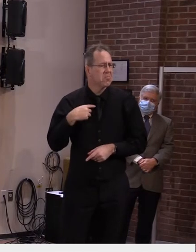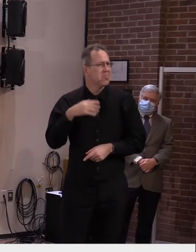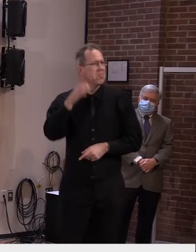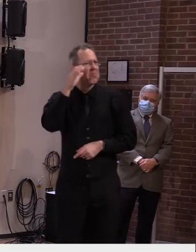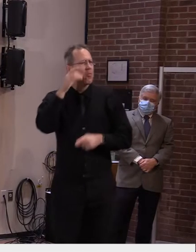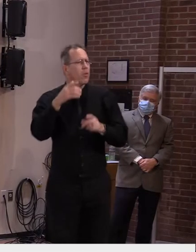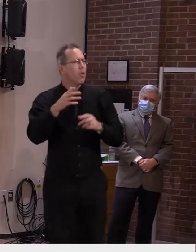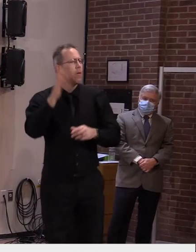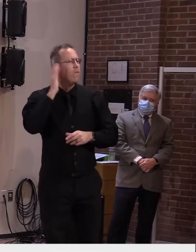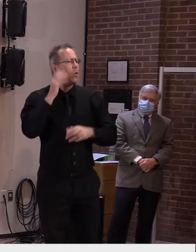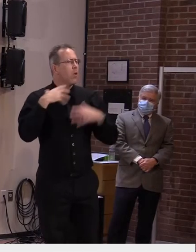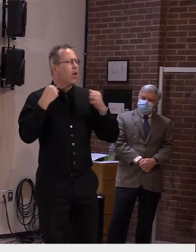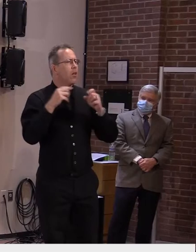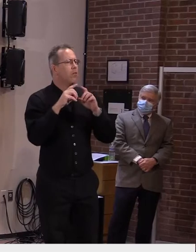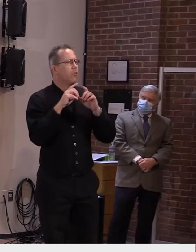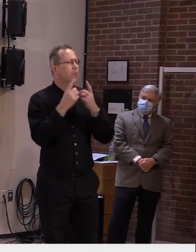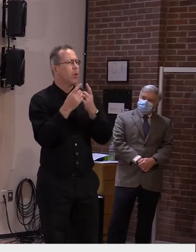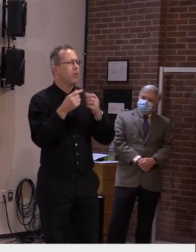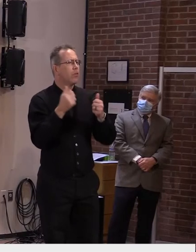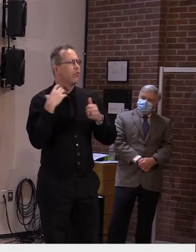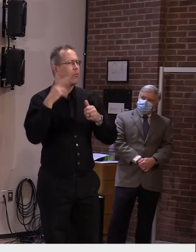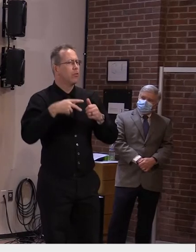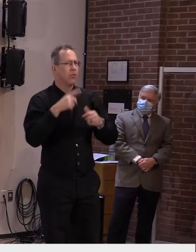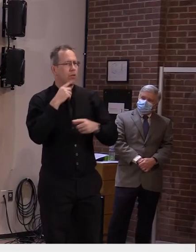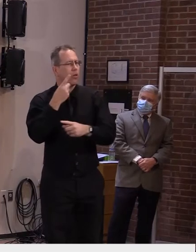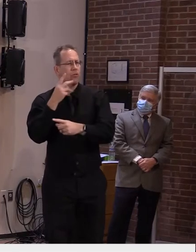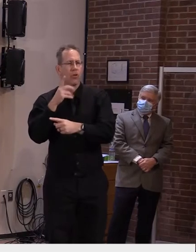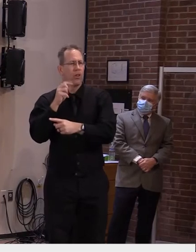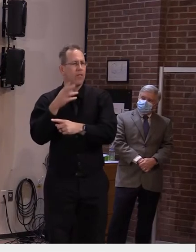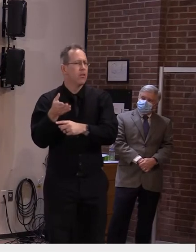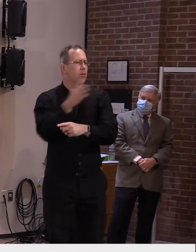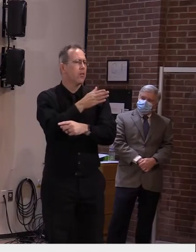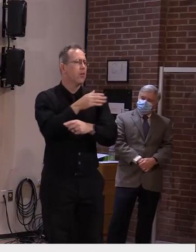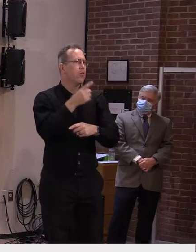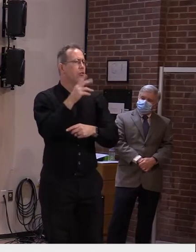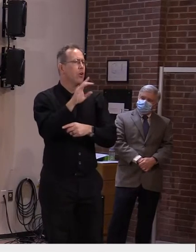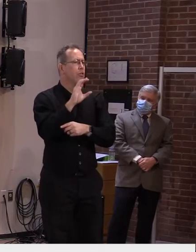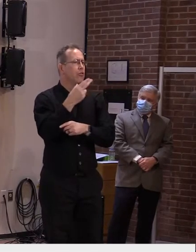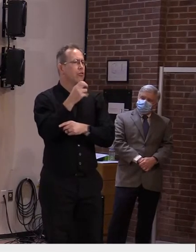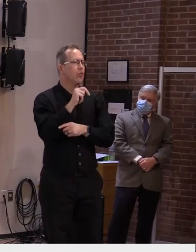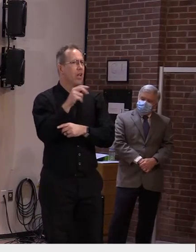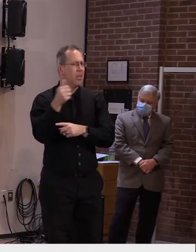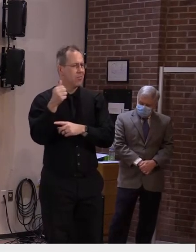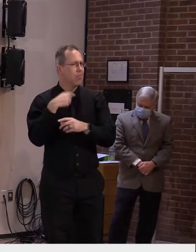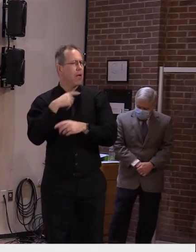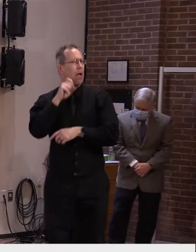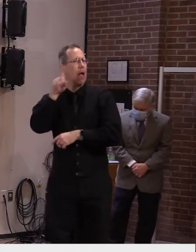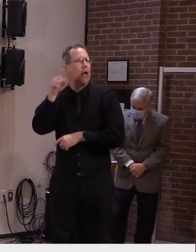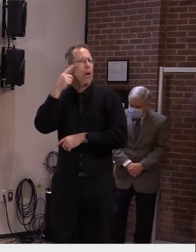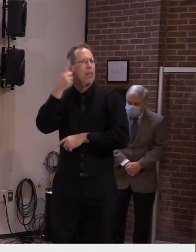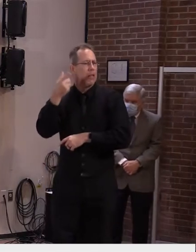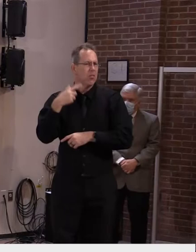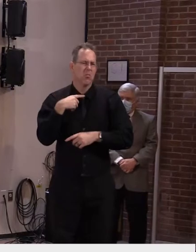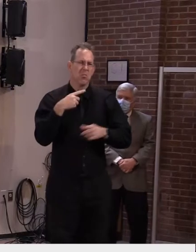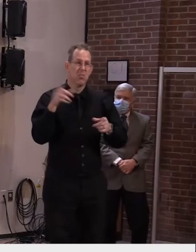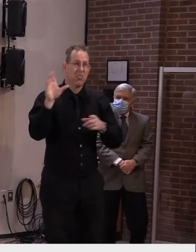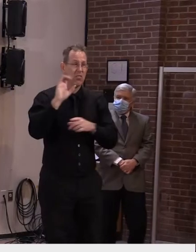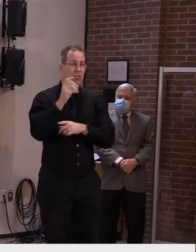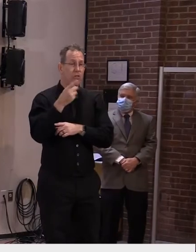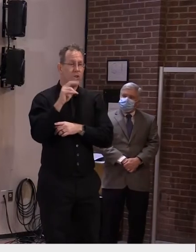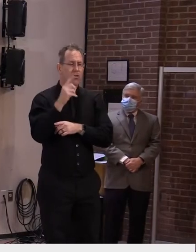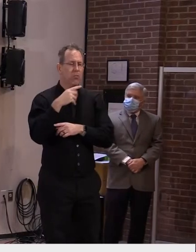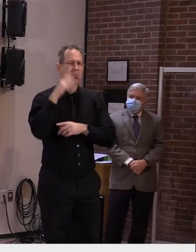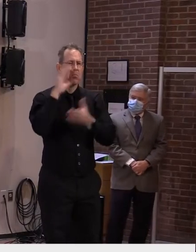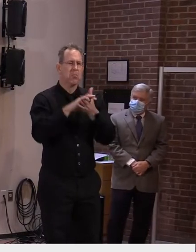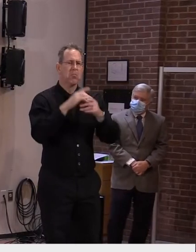a kind of former state leader? I have a lot of respect for Dr. Chen, and did a lot of good work